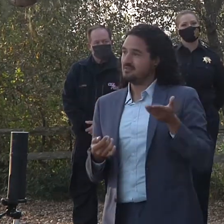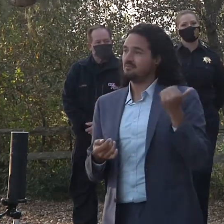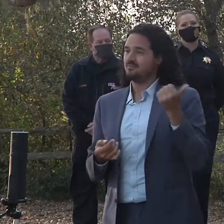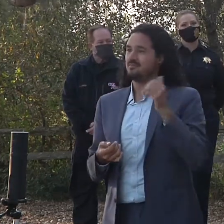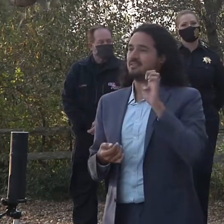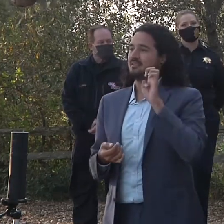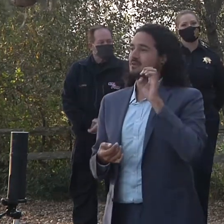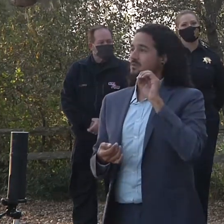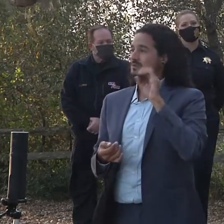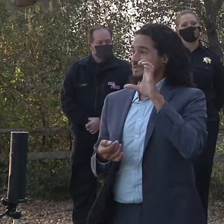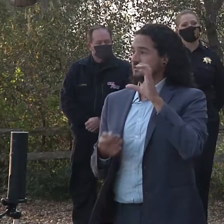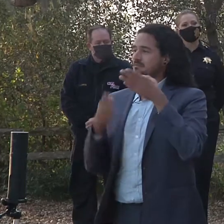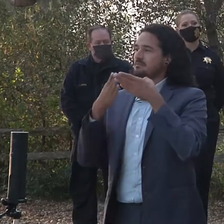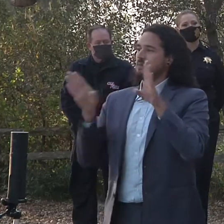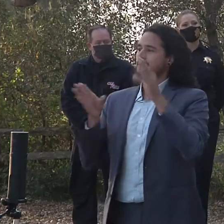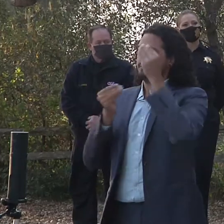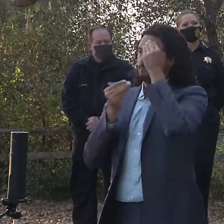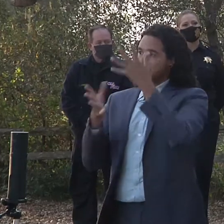Hoppen.